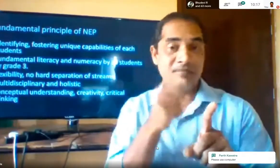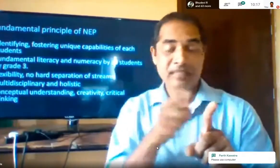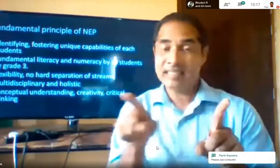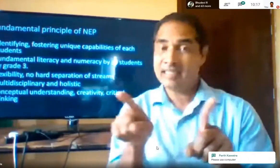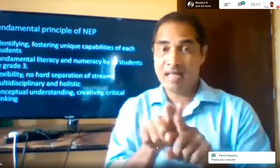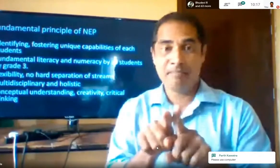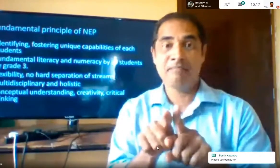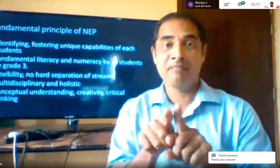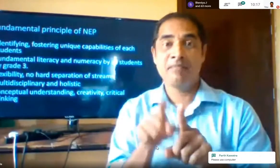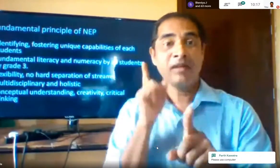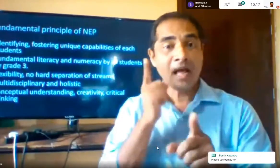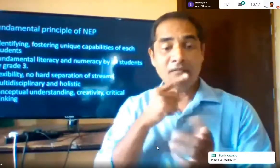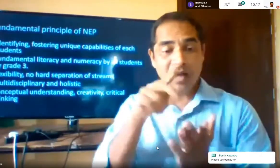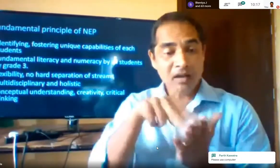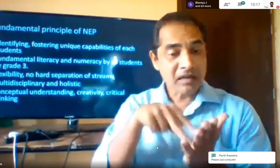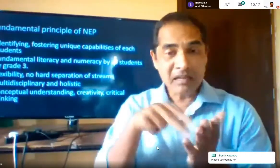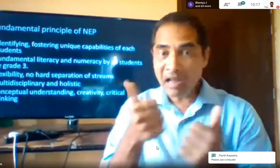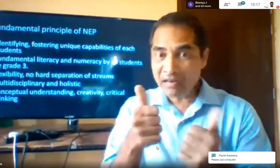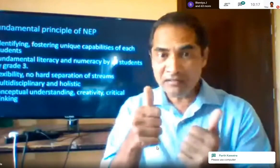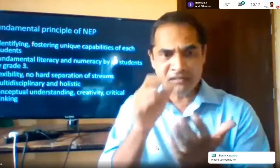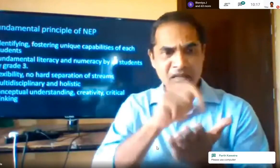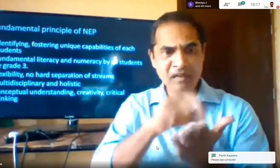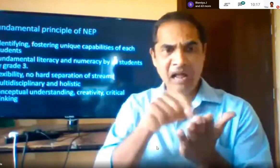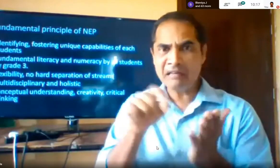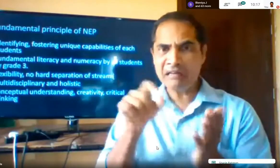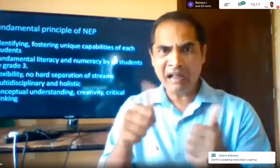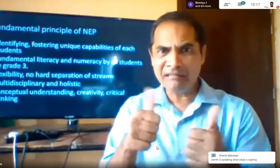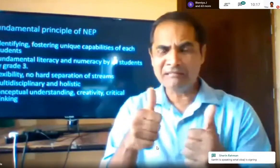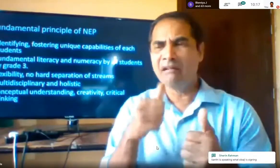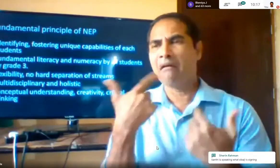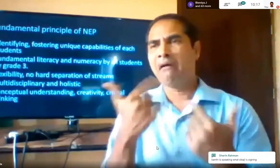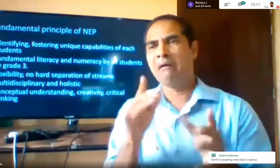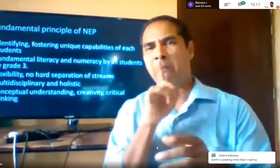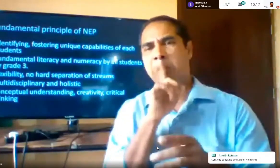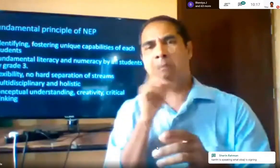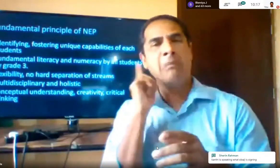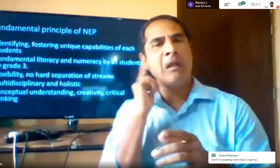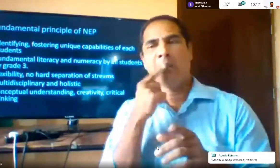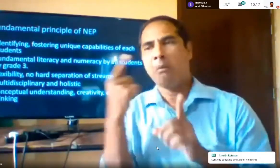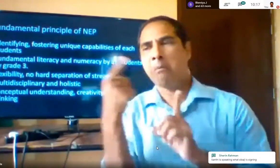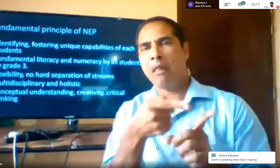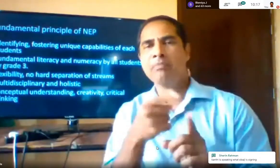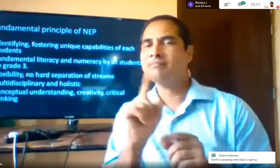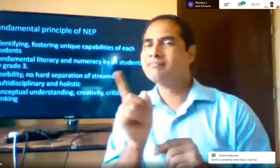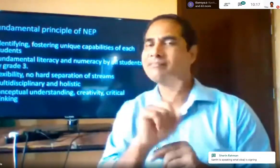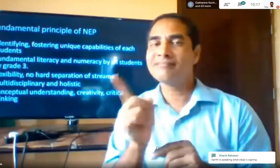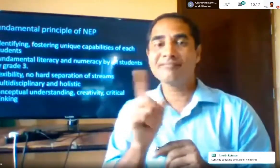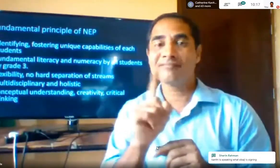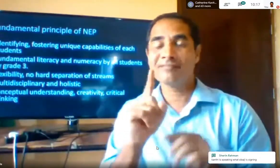Same for the deaf people and the hearing people. It is the same. They have to have the reading and writing